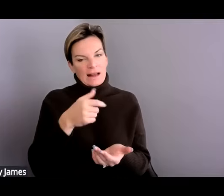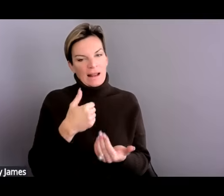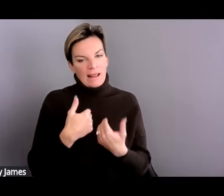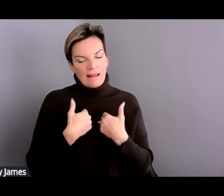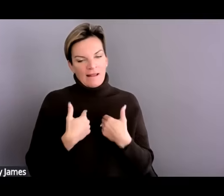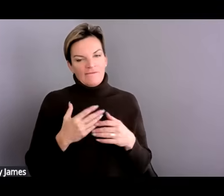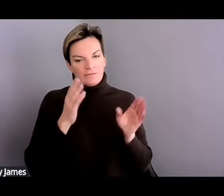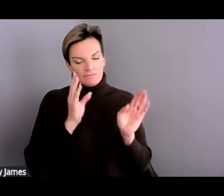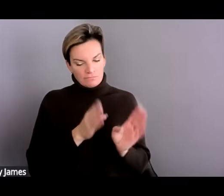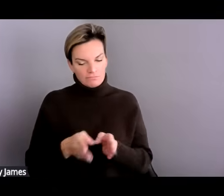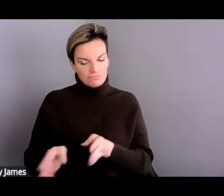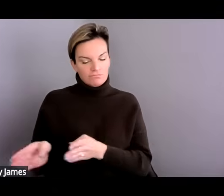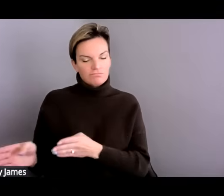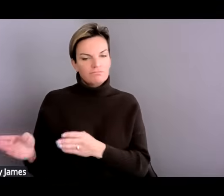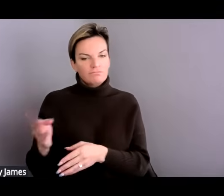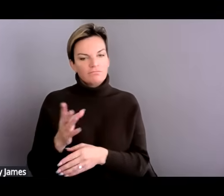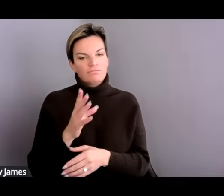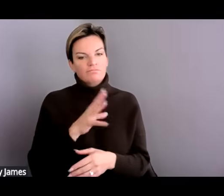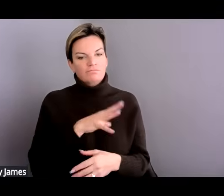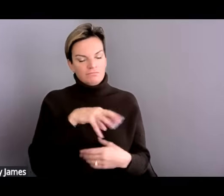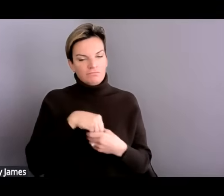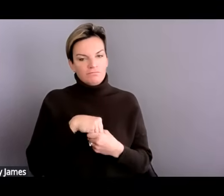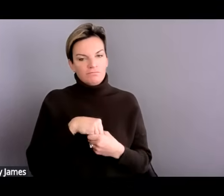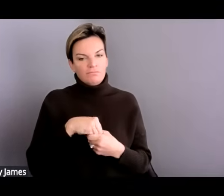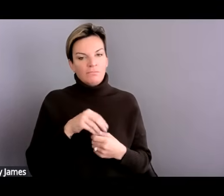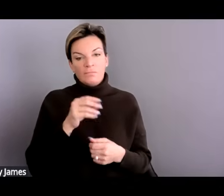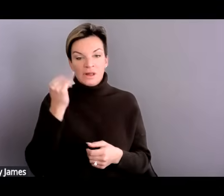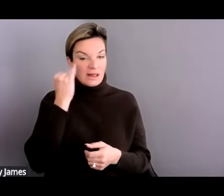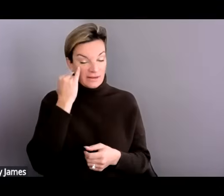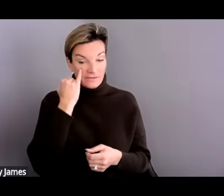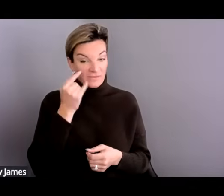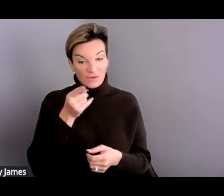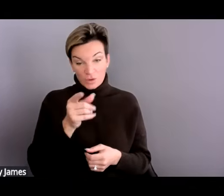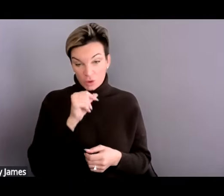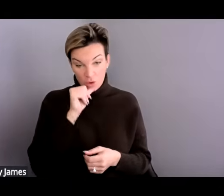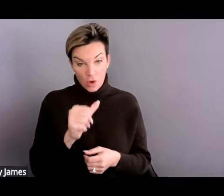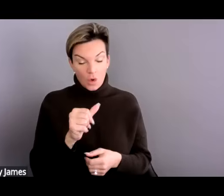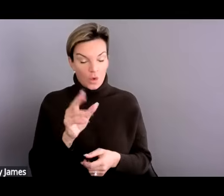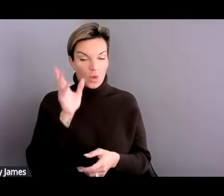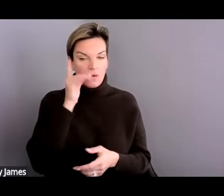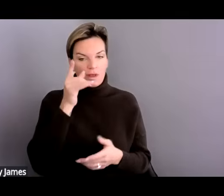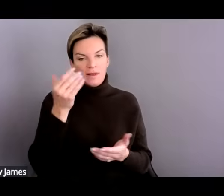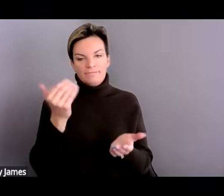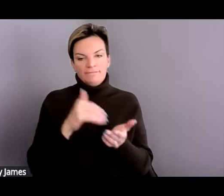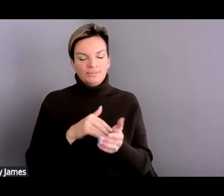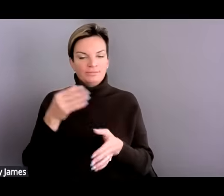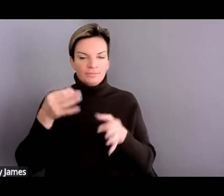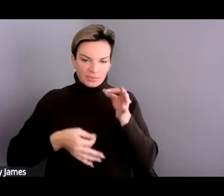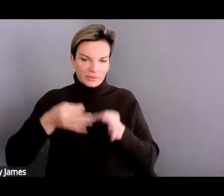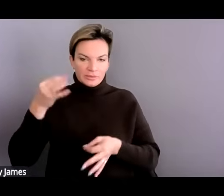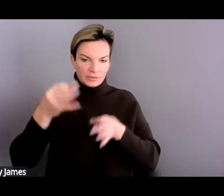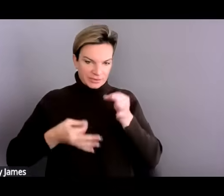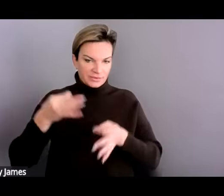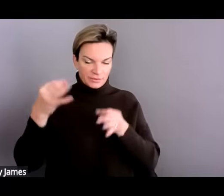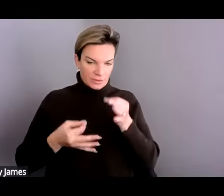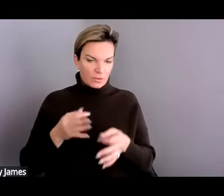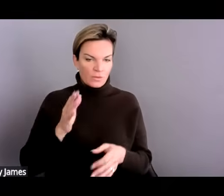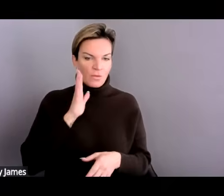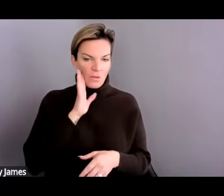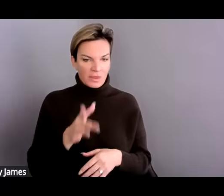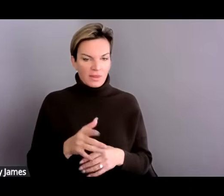to those, or else we're going to be off in litigation land again, like we were last cycle, because there was no procedure in place.